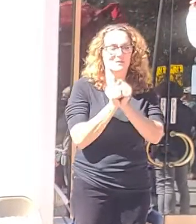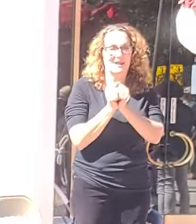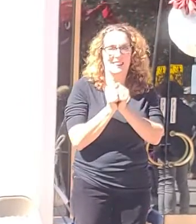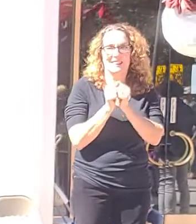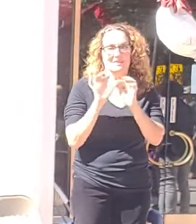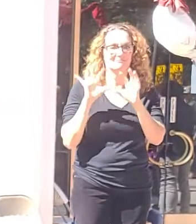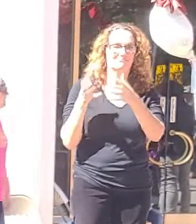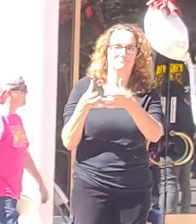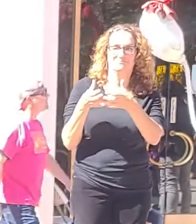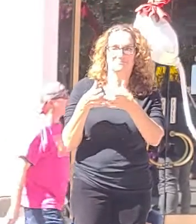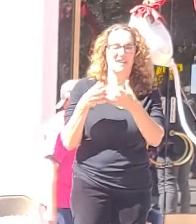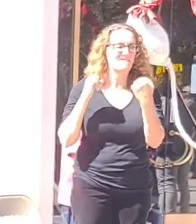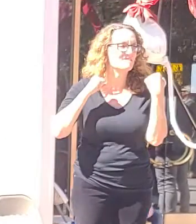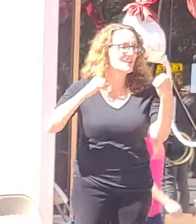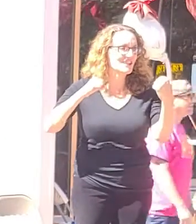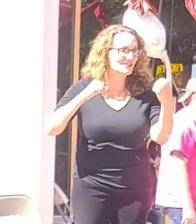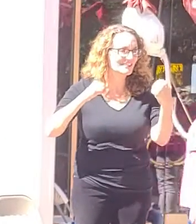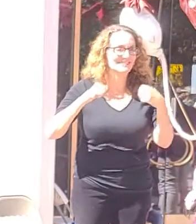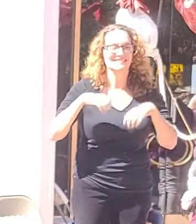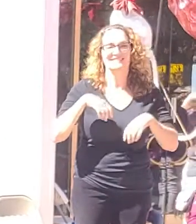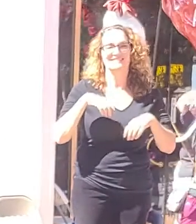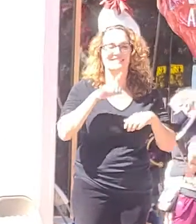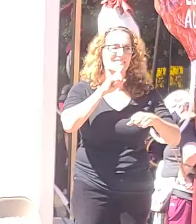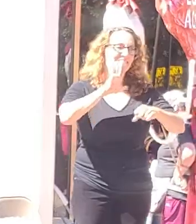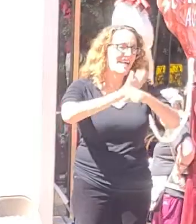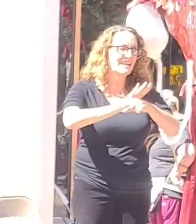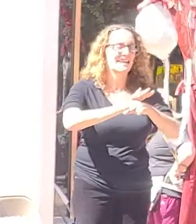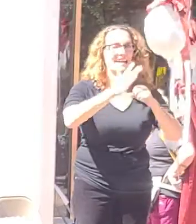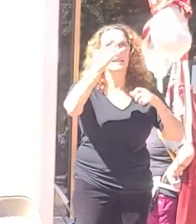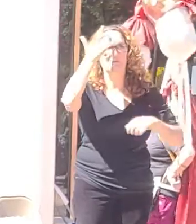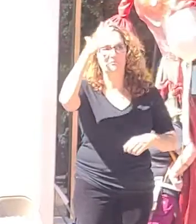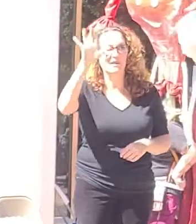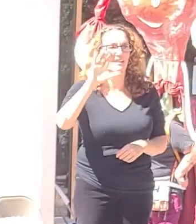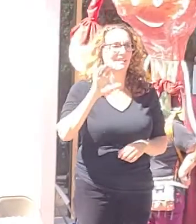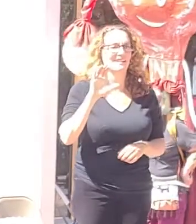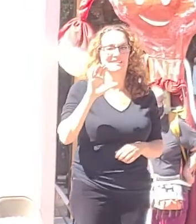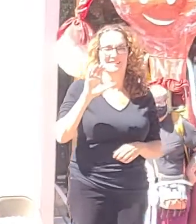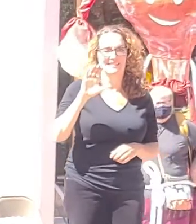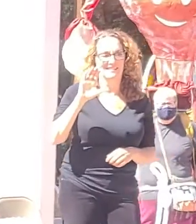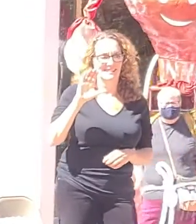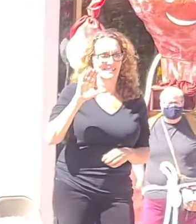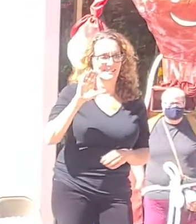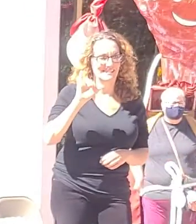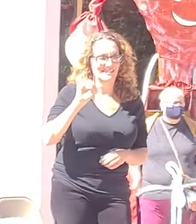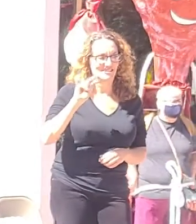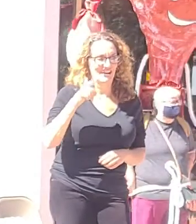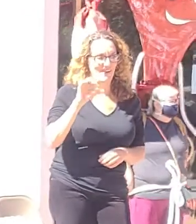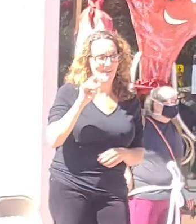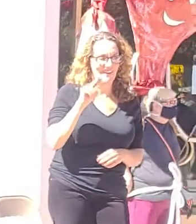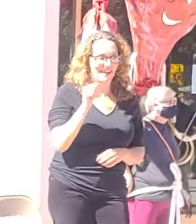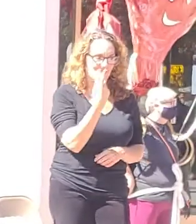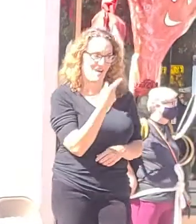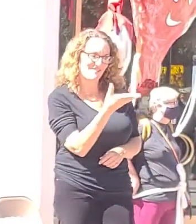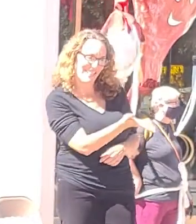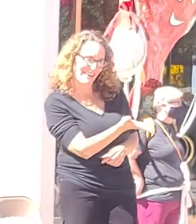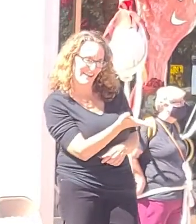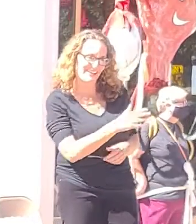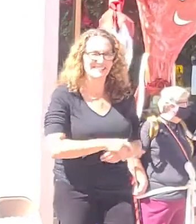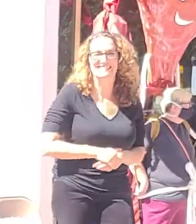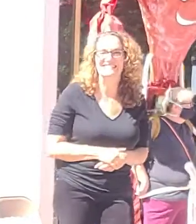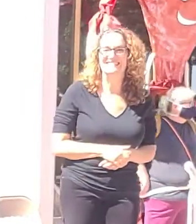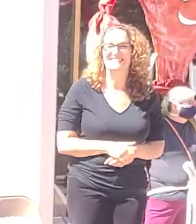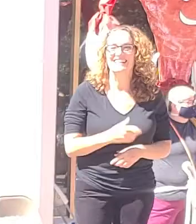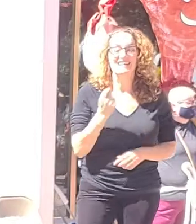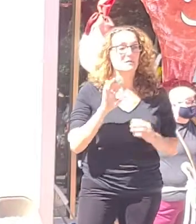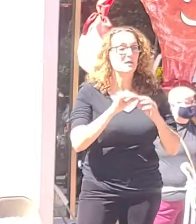with a group of fierce and dedicated and brilliant chingonas, one of them that's right in front of me right now. A